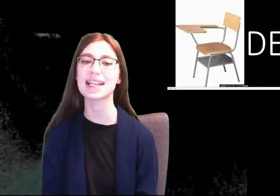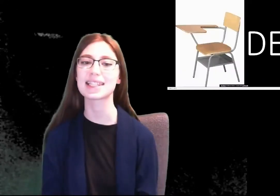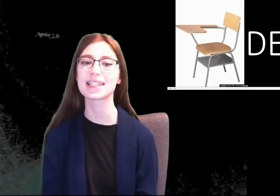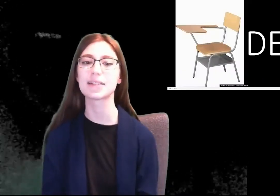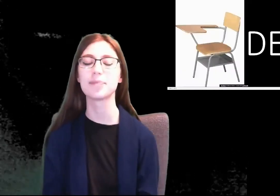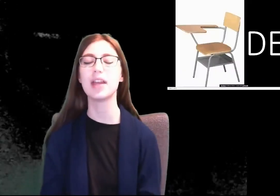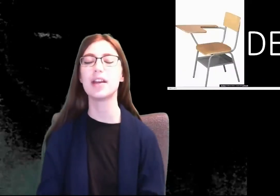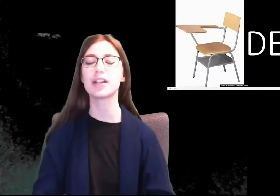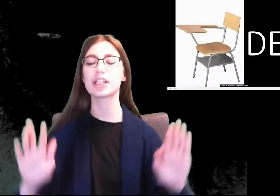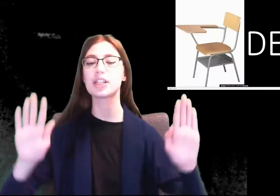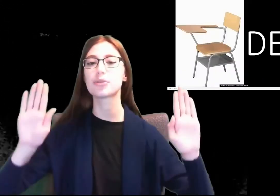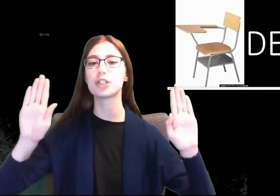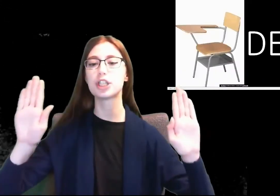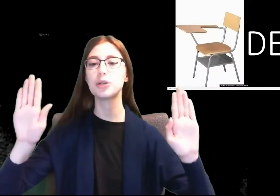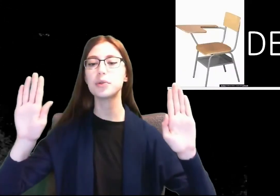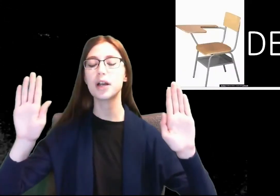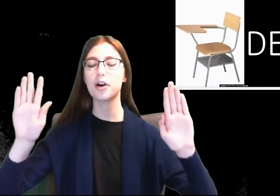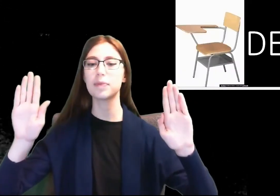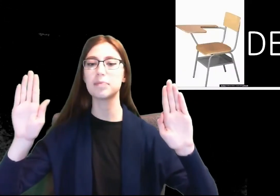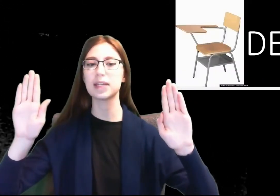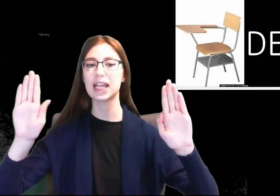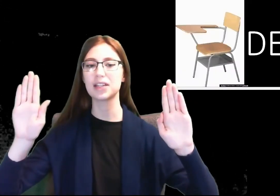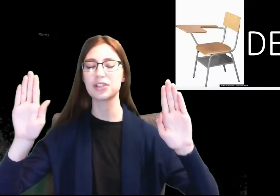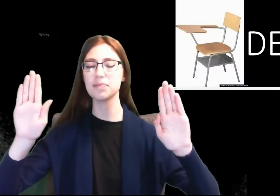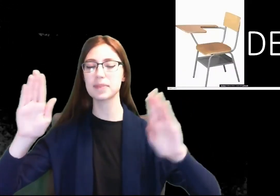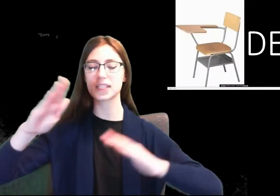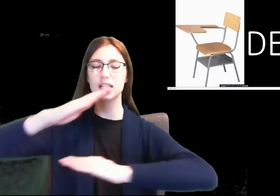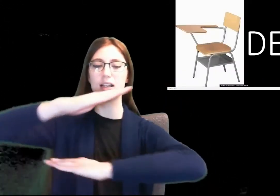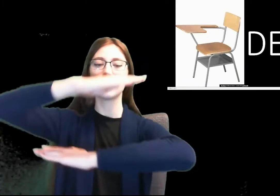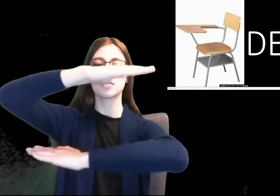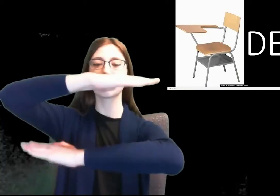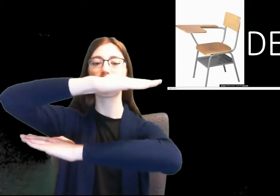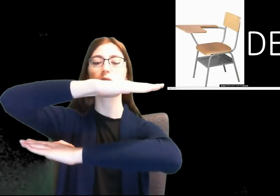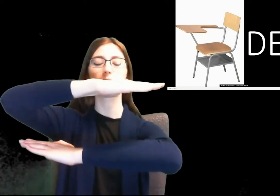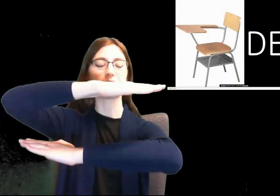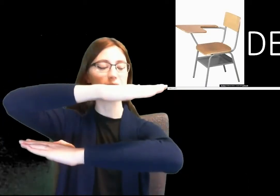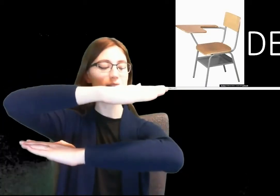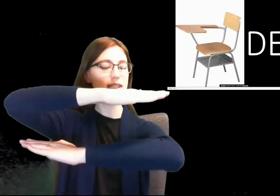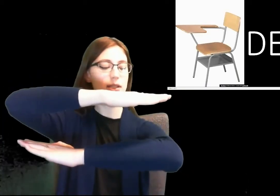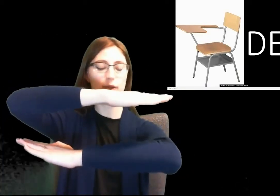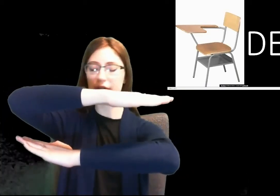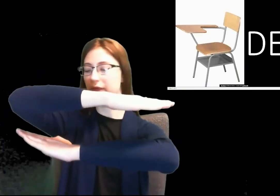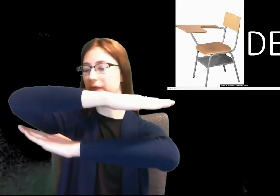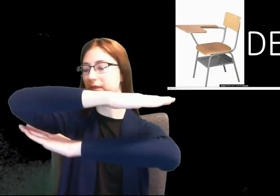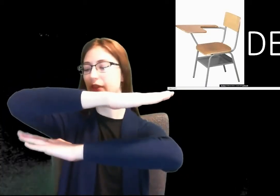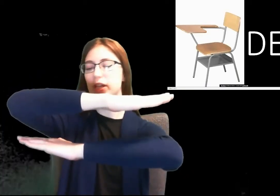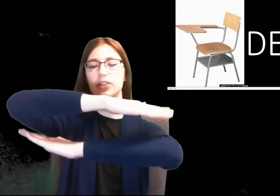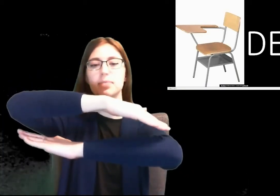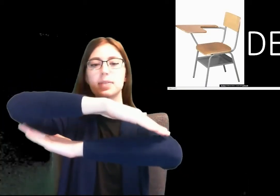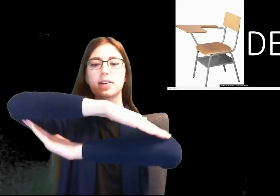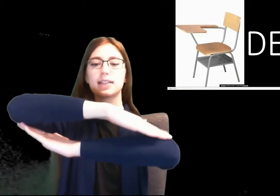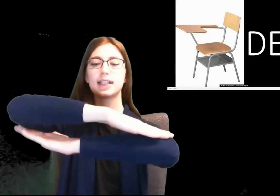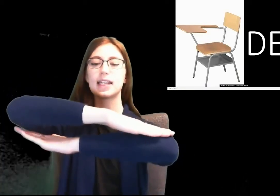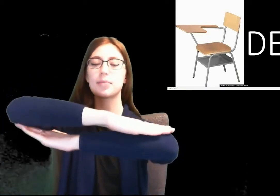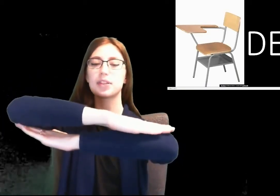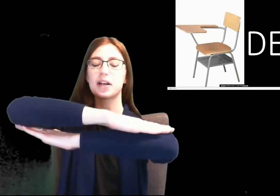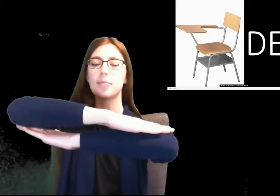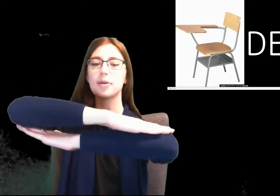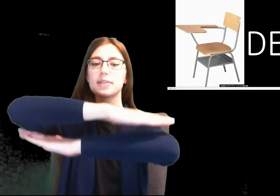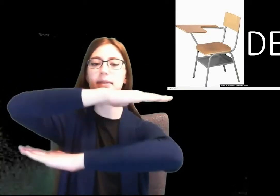Desk. You can do 2 open B hand shapes. I'm going to put them like this, so your fingertips are going to line up with your elbows.